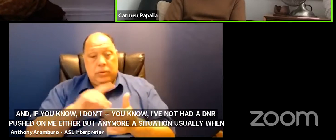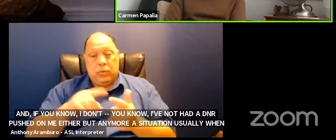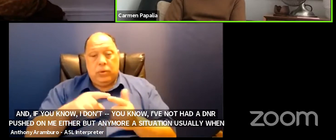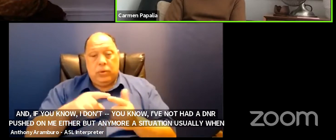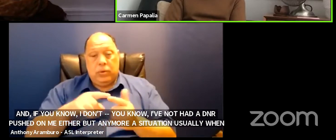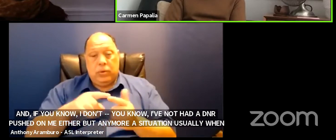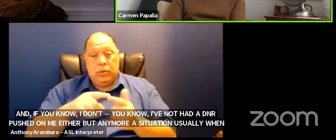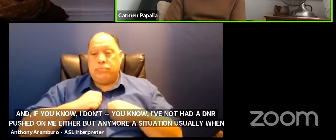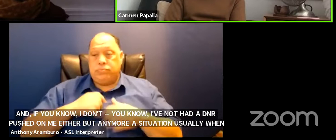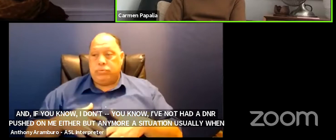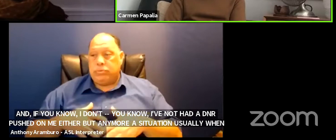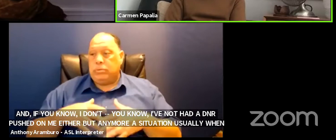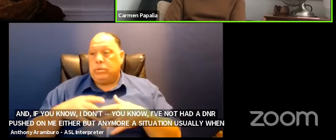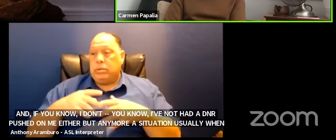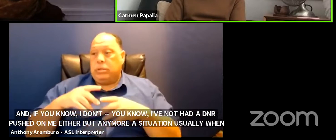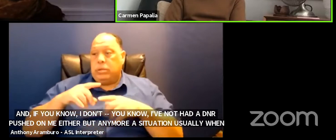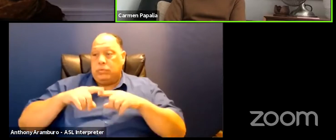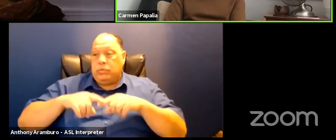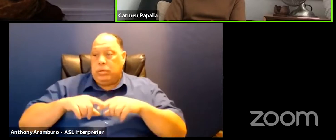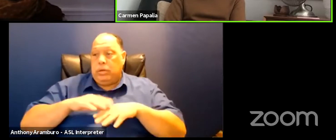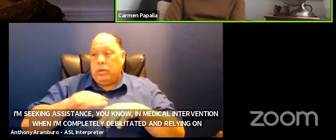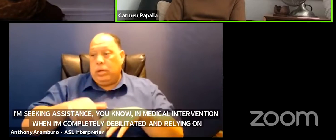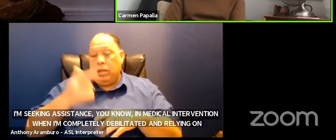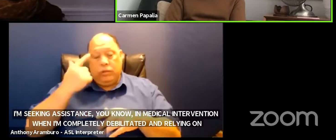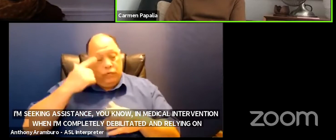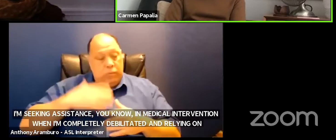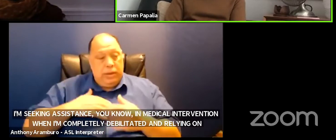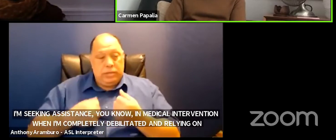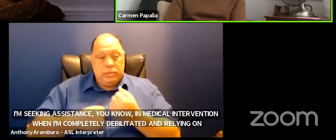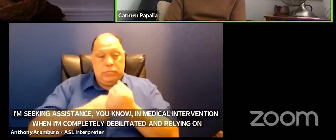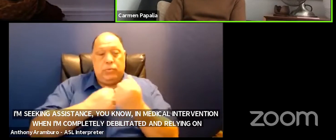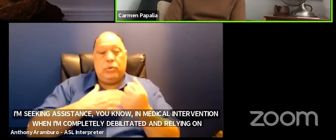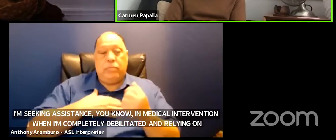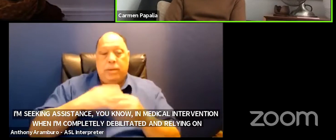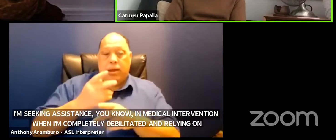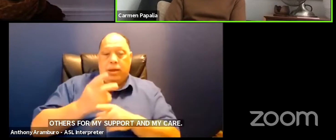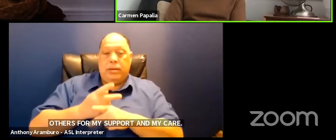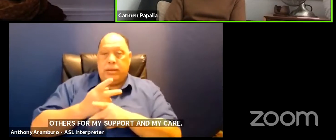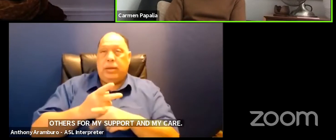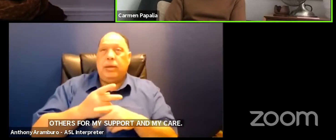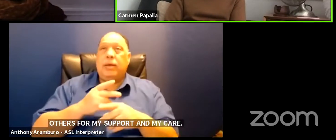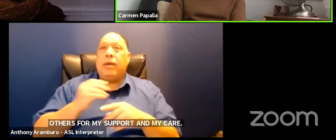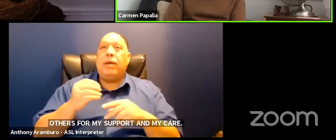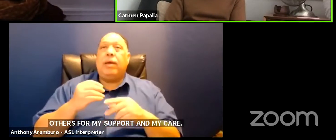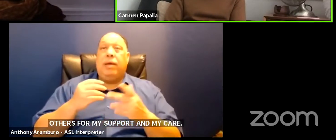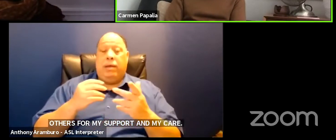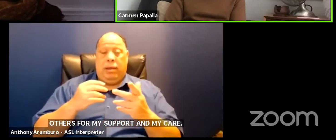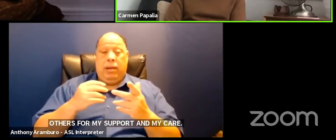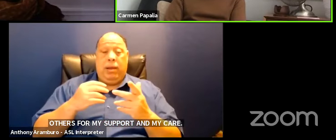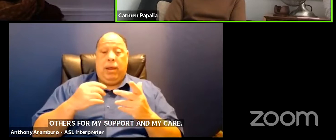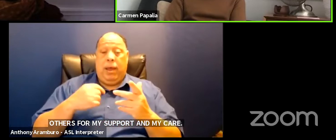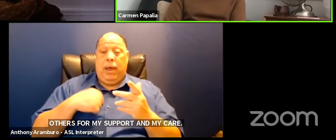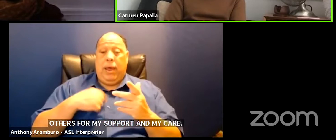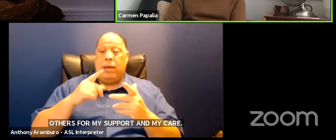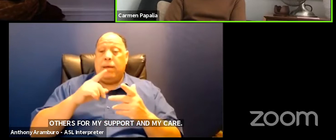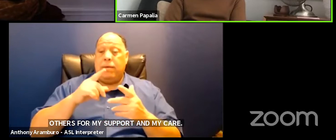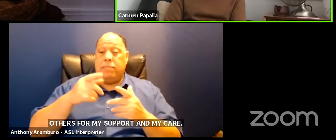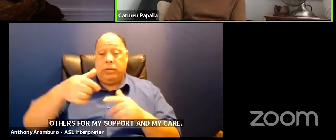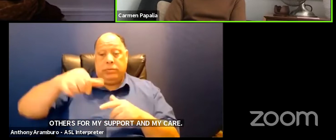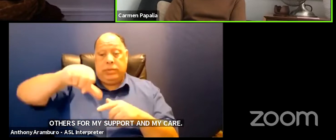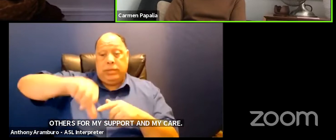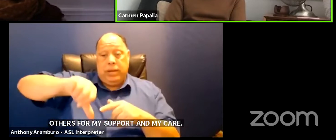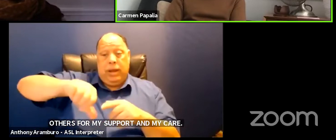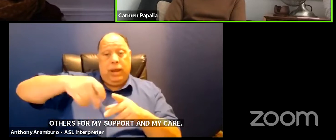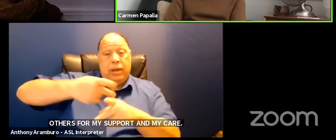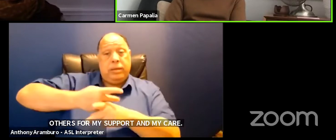and relying on others for my support and my care. And I've been, you know, denied care, and